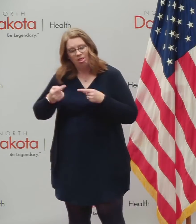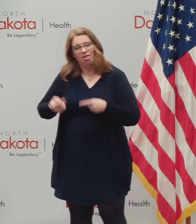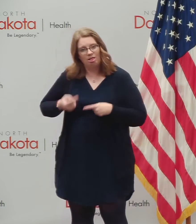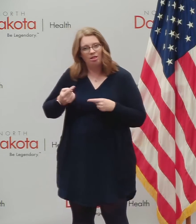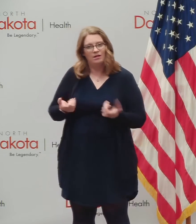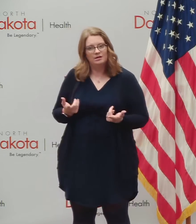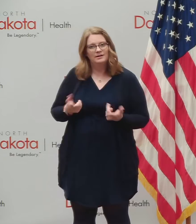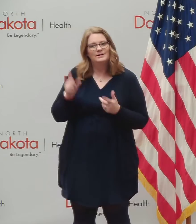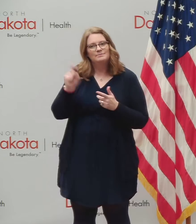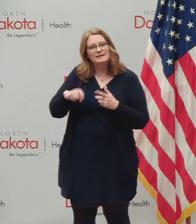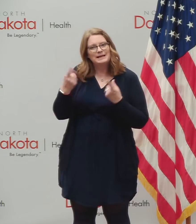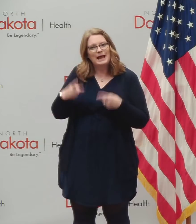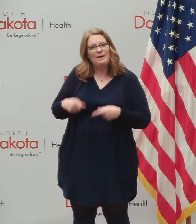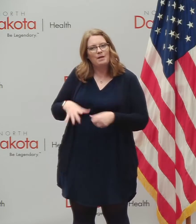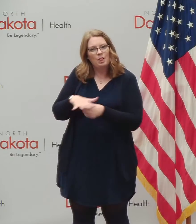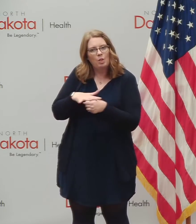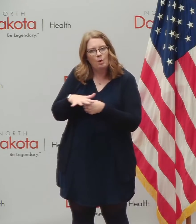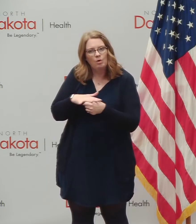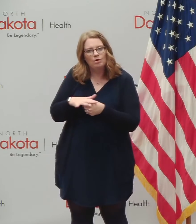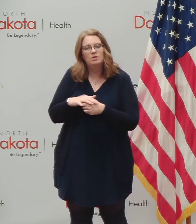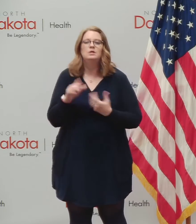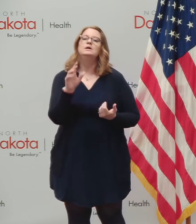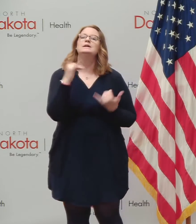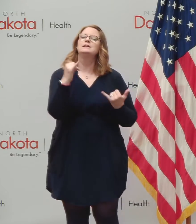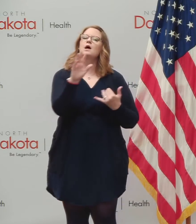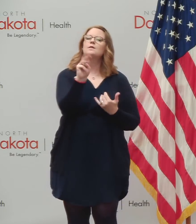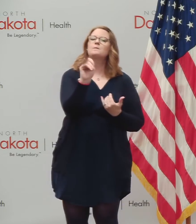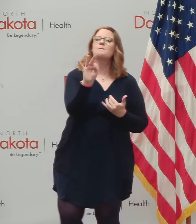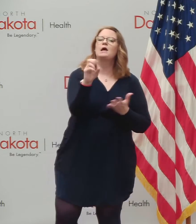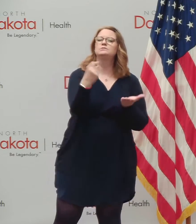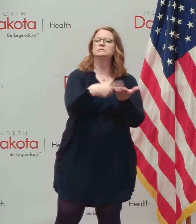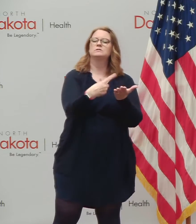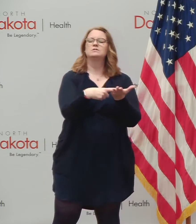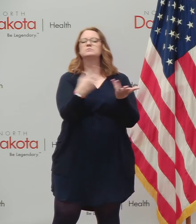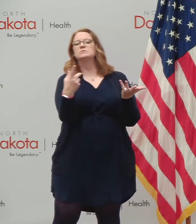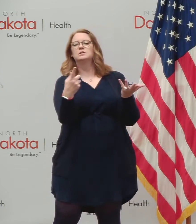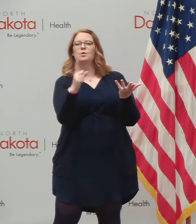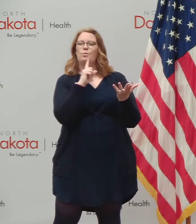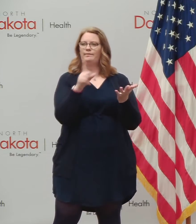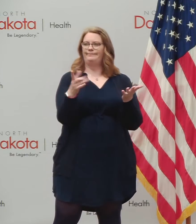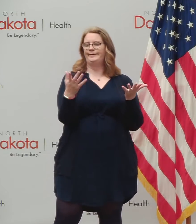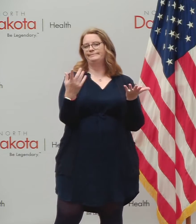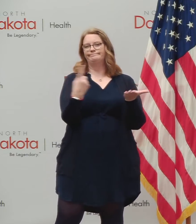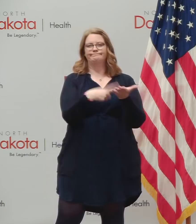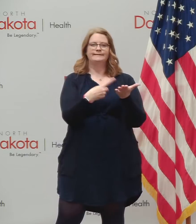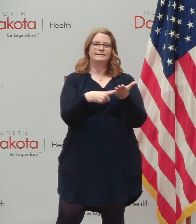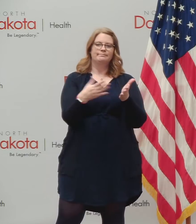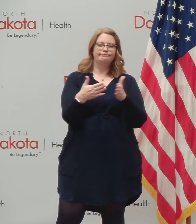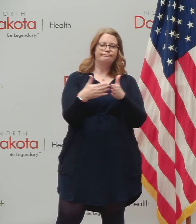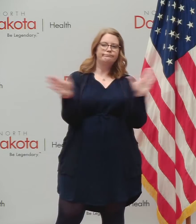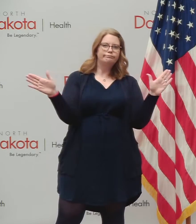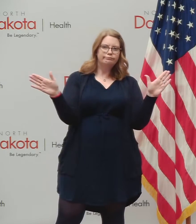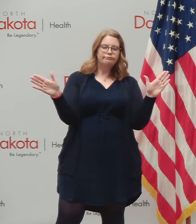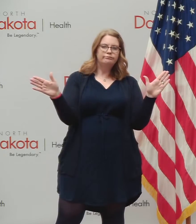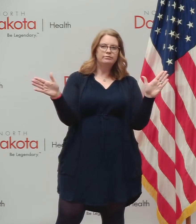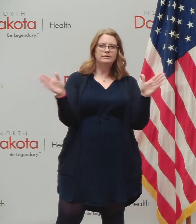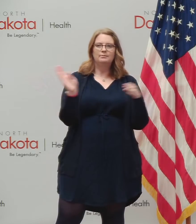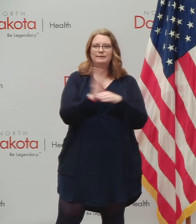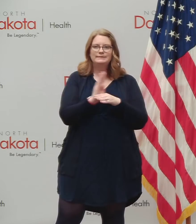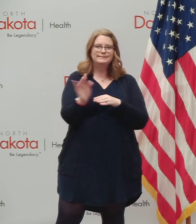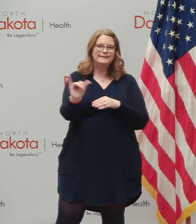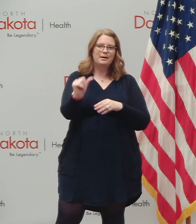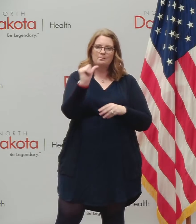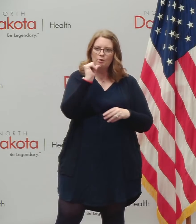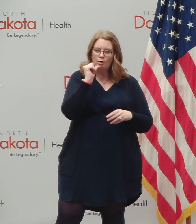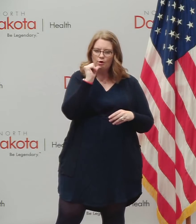is they, rather than talking generically about a category of businesses, say like